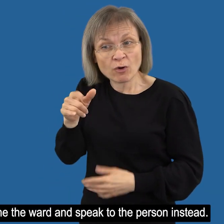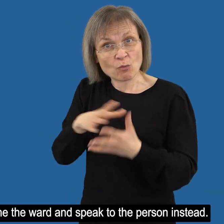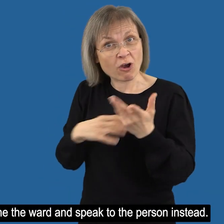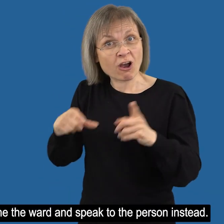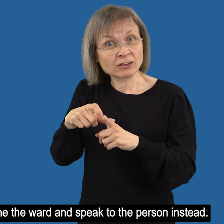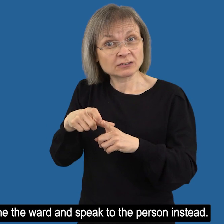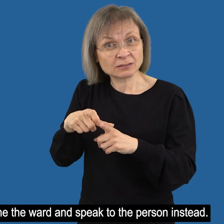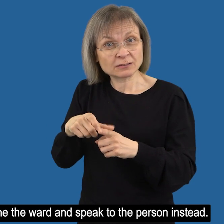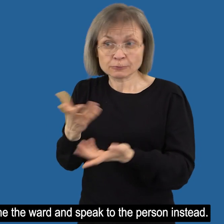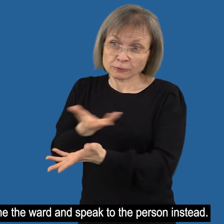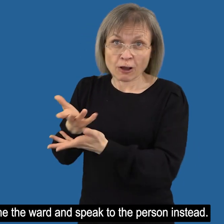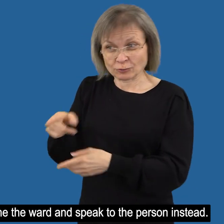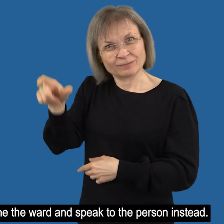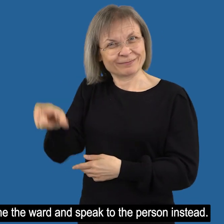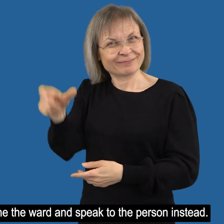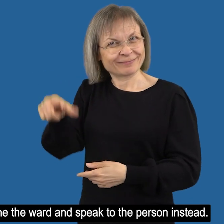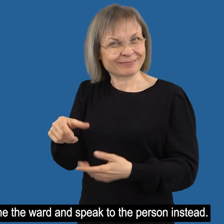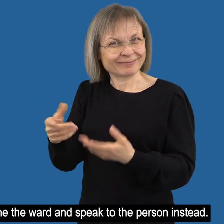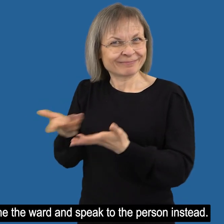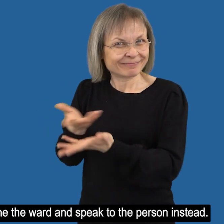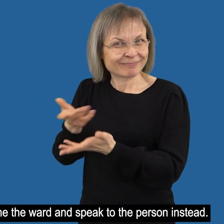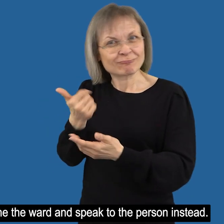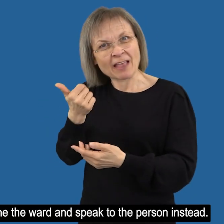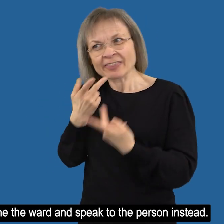I may be able to phone the ward and speak to the person instead.